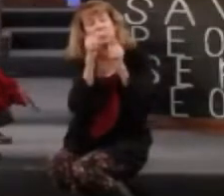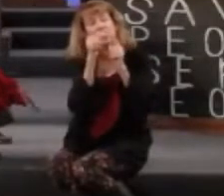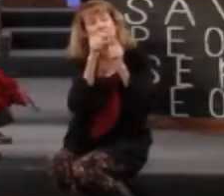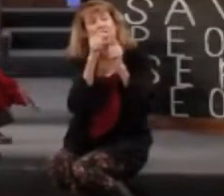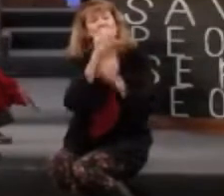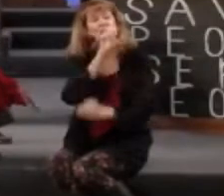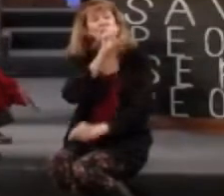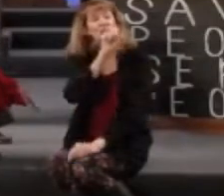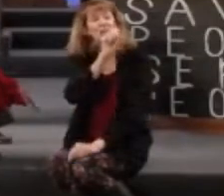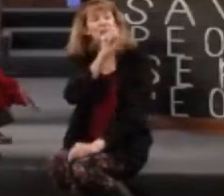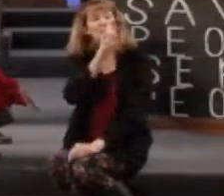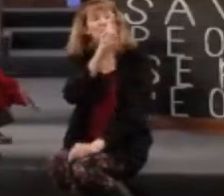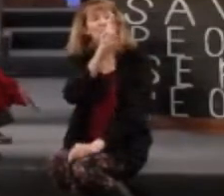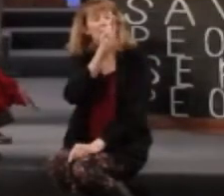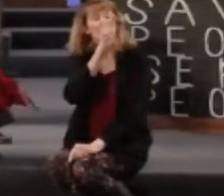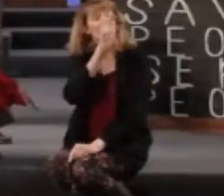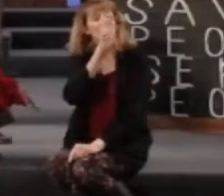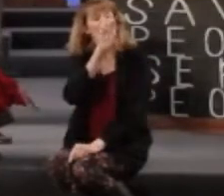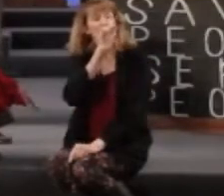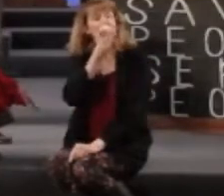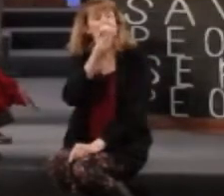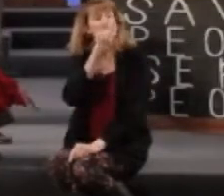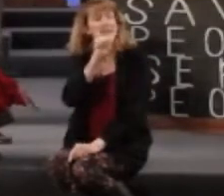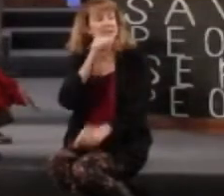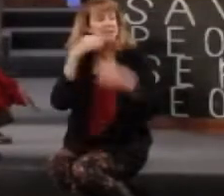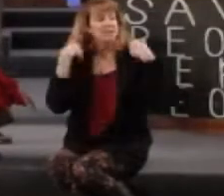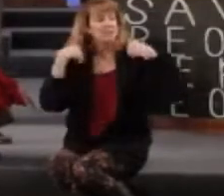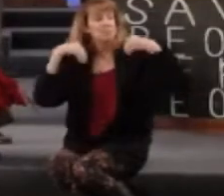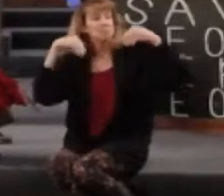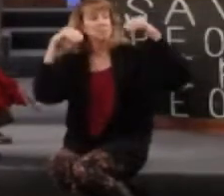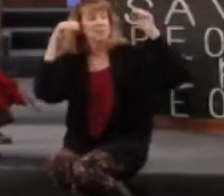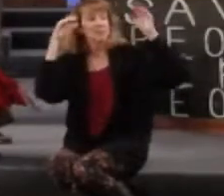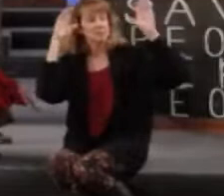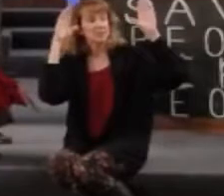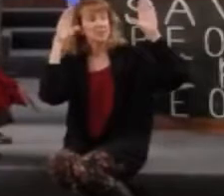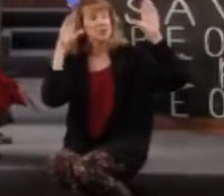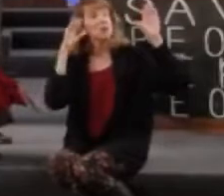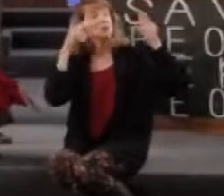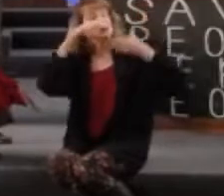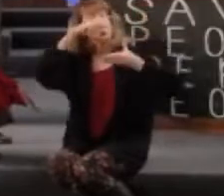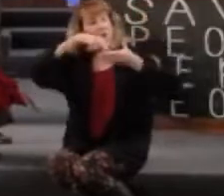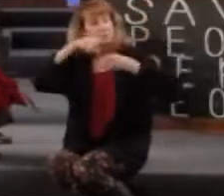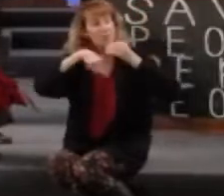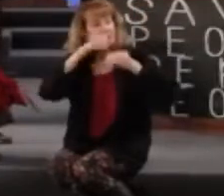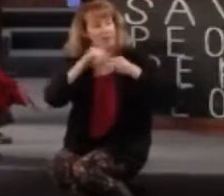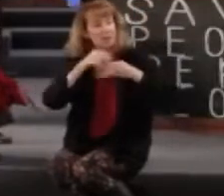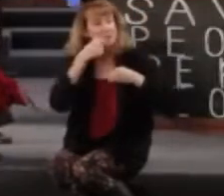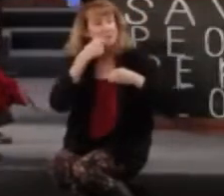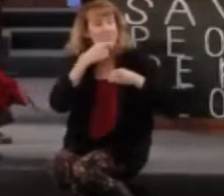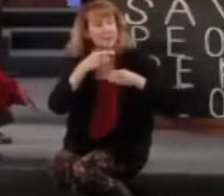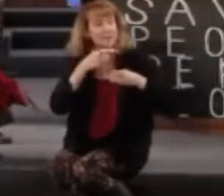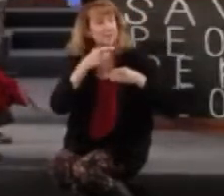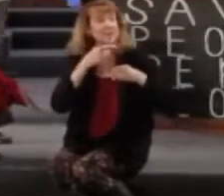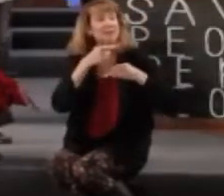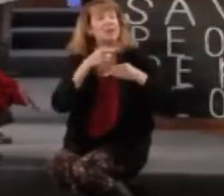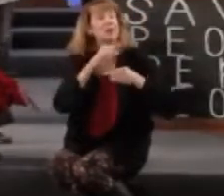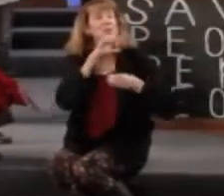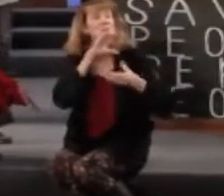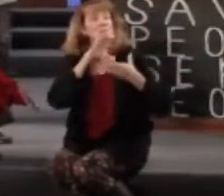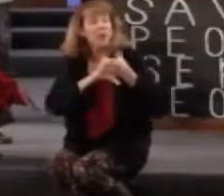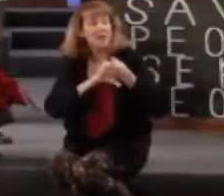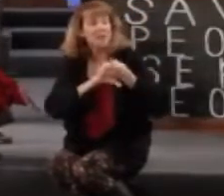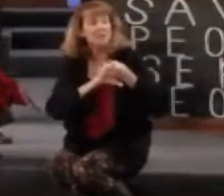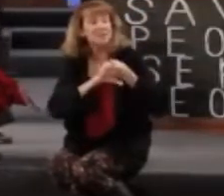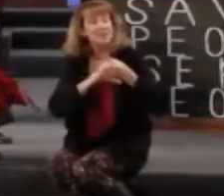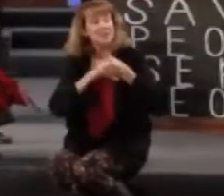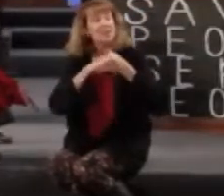submit. I mean, we hear Ephesians chapter 5, 22. We read that where it says, you know, wives, submit yourselves